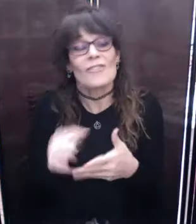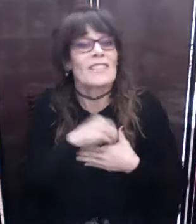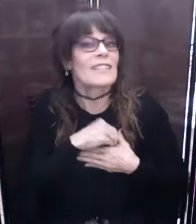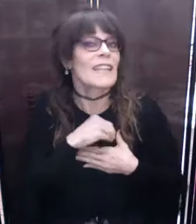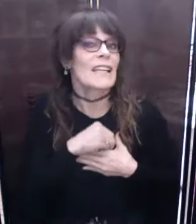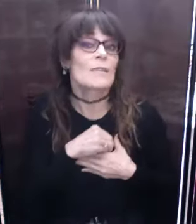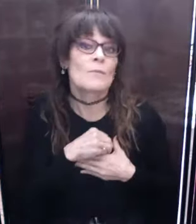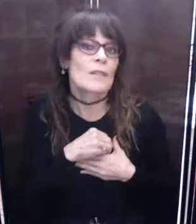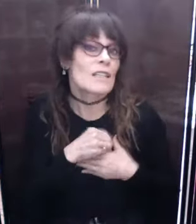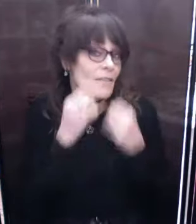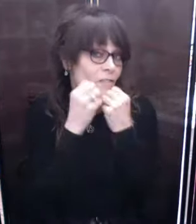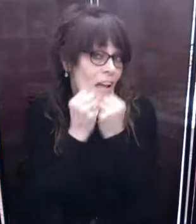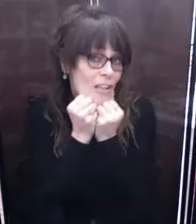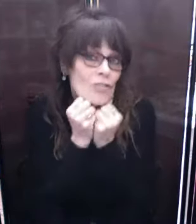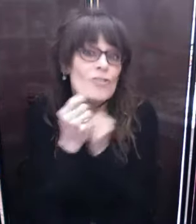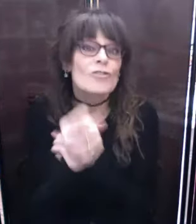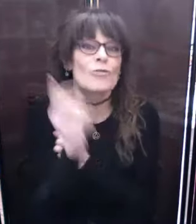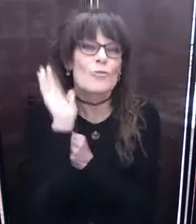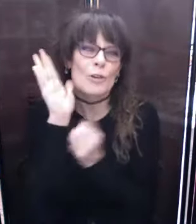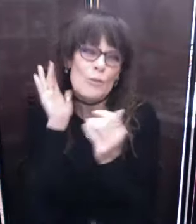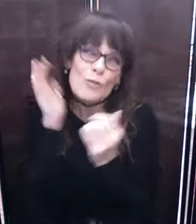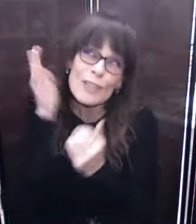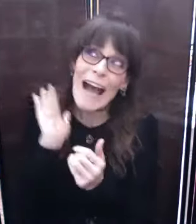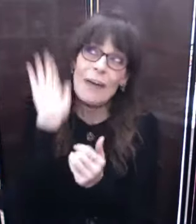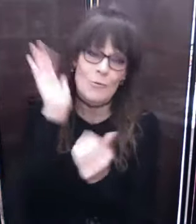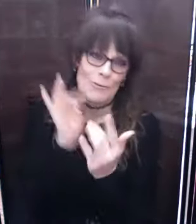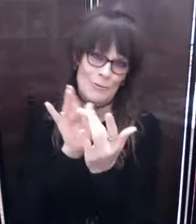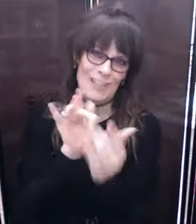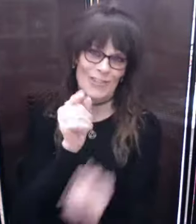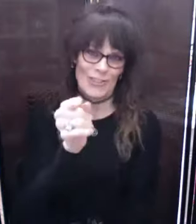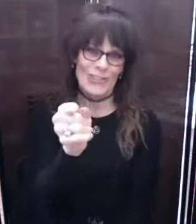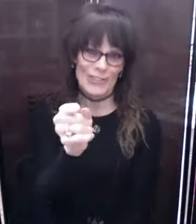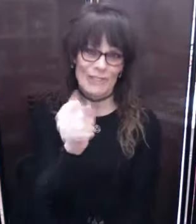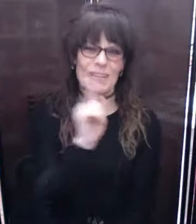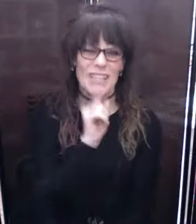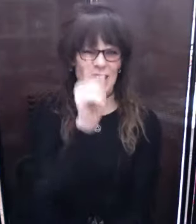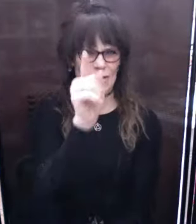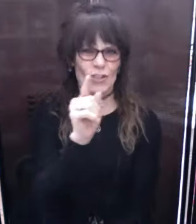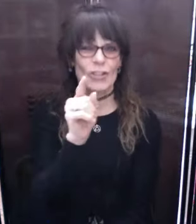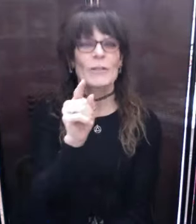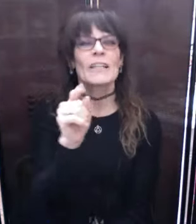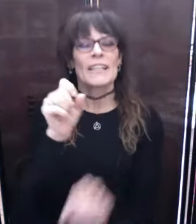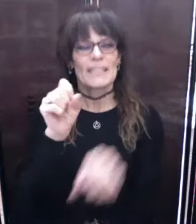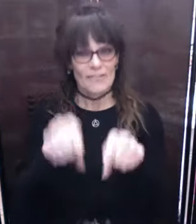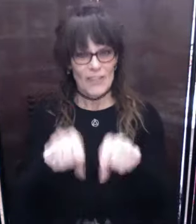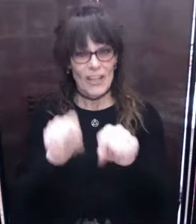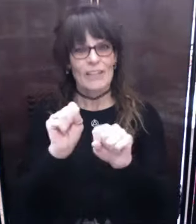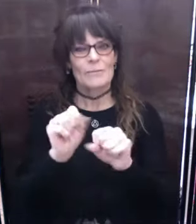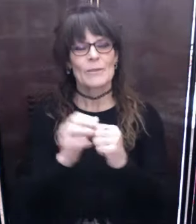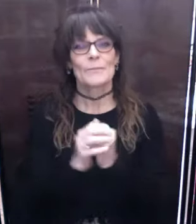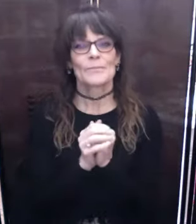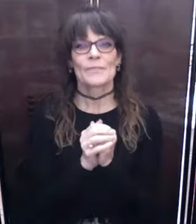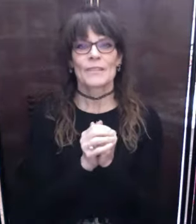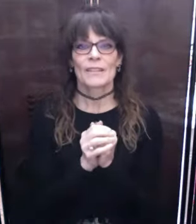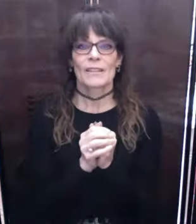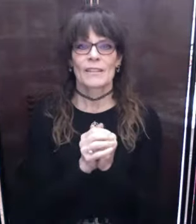you, God has a way of reaching in me and pulling it out and making sure it's available. So I'm gonna just jump in here.